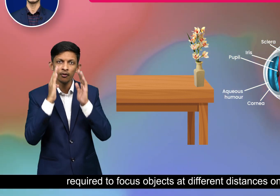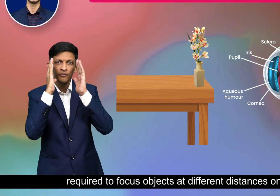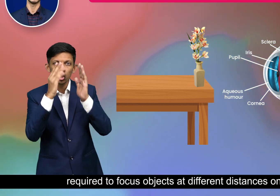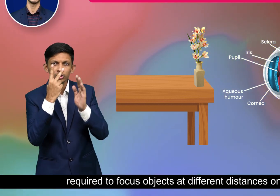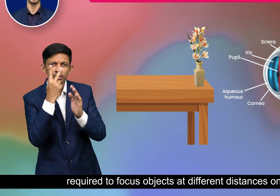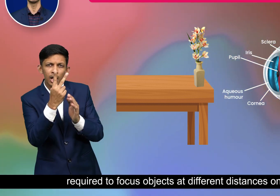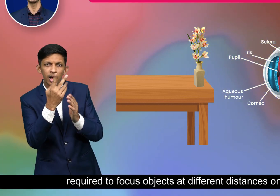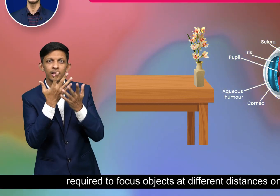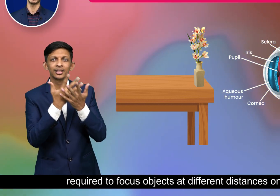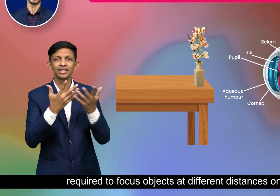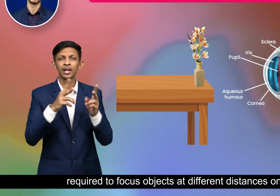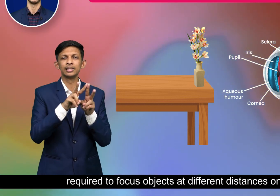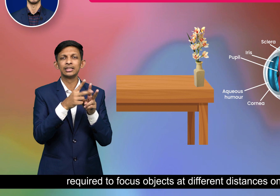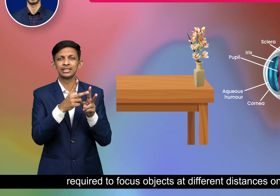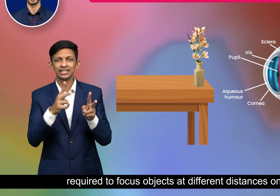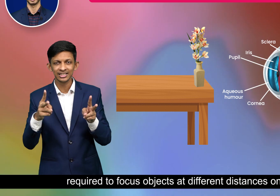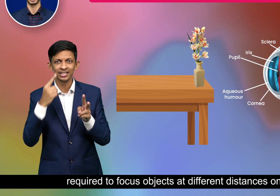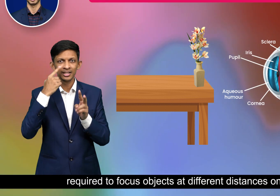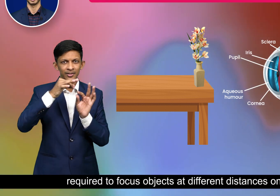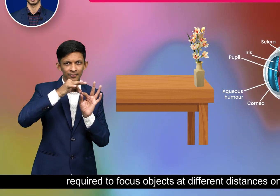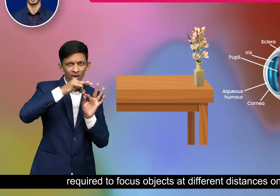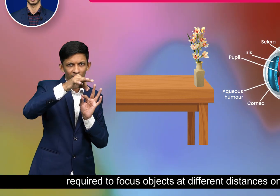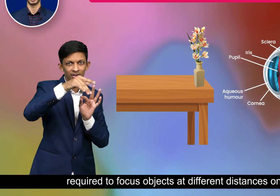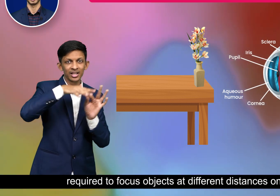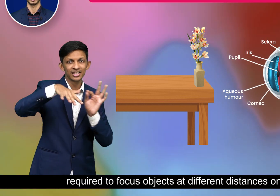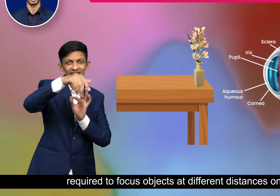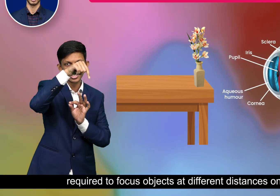different distances on the retina.